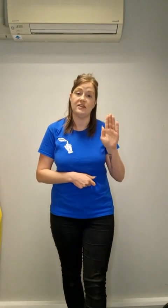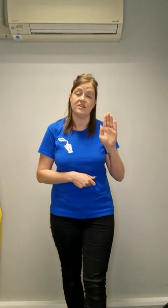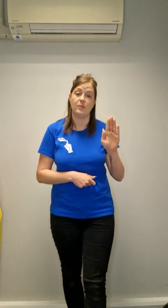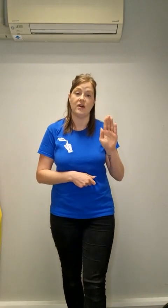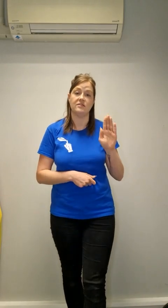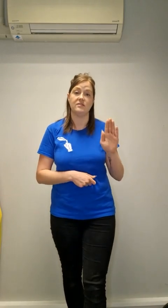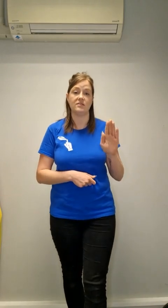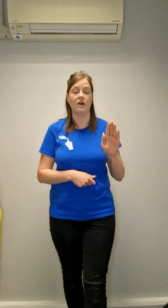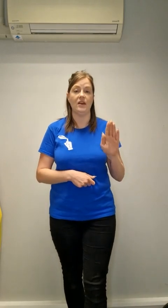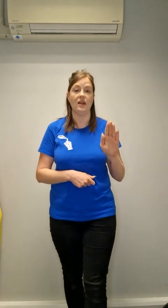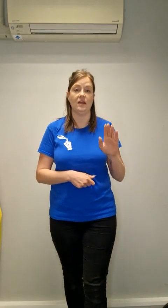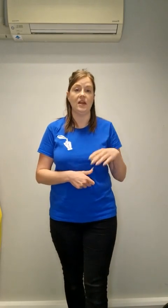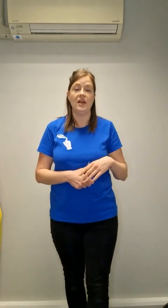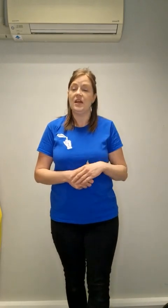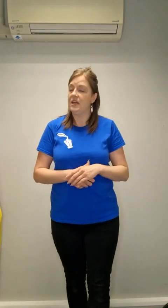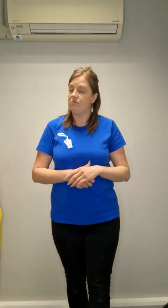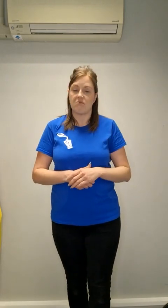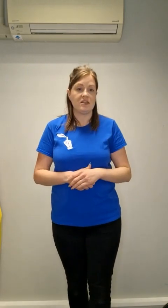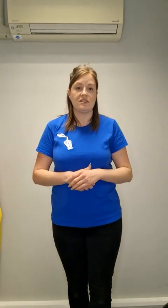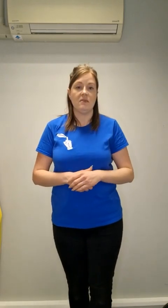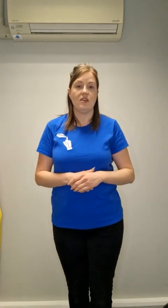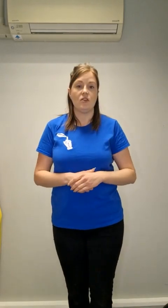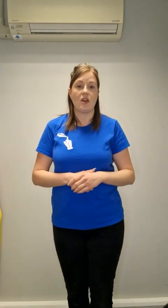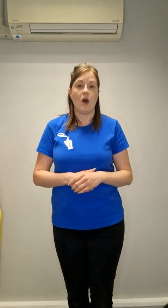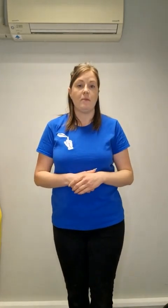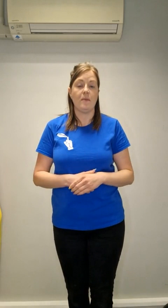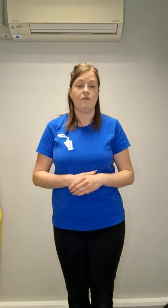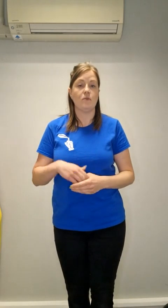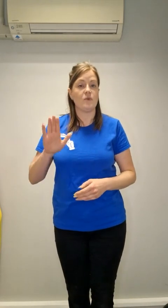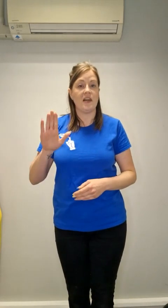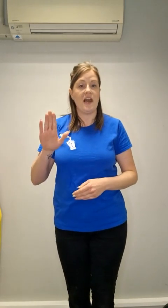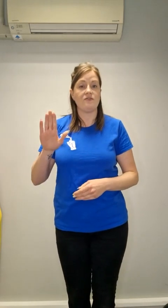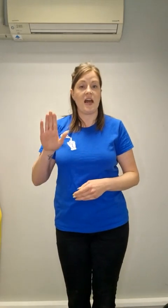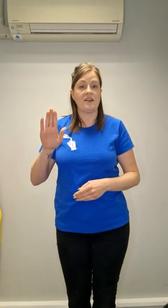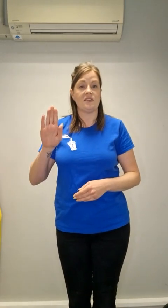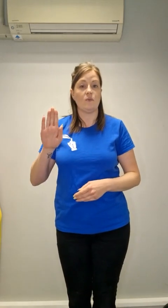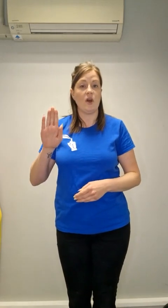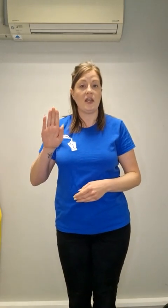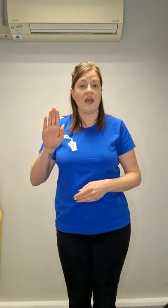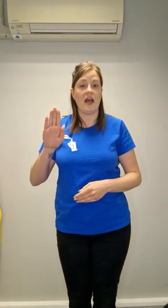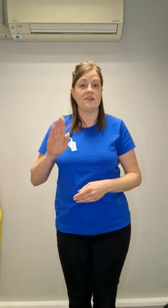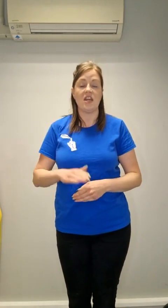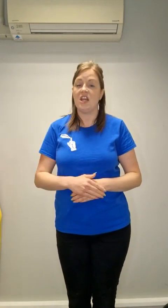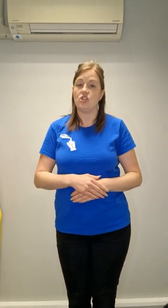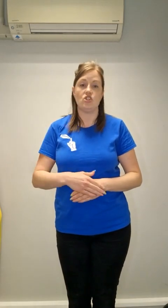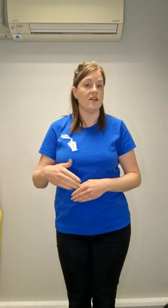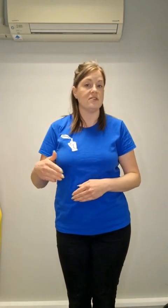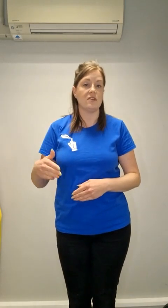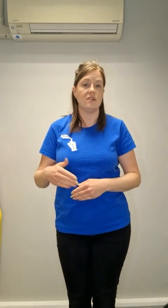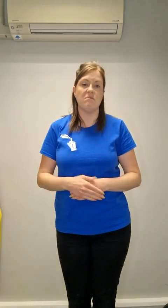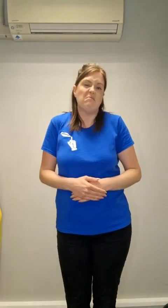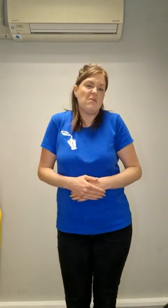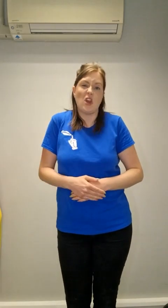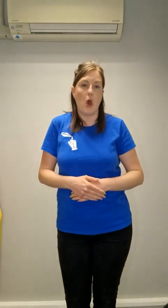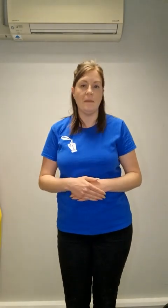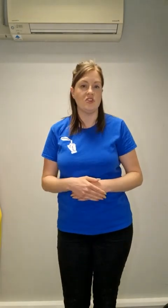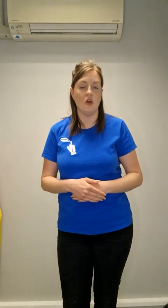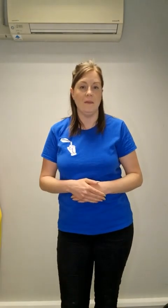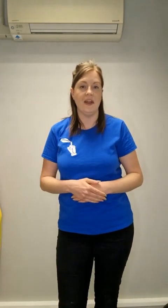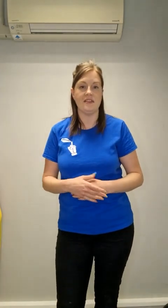right-handed person signing. That doesn't mean that they can't be performed with a left hand as a working hand, it's just the common denominator